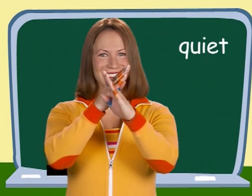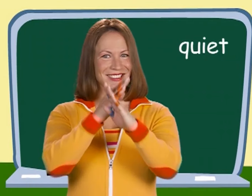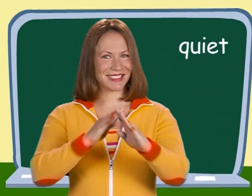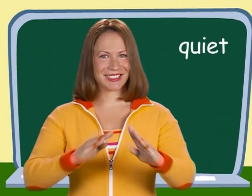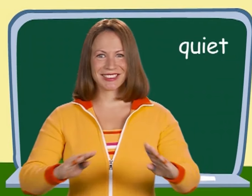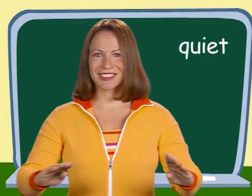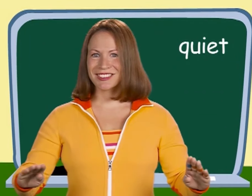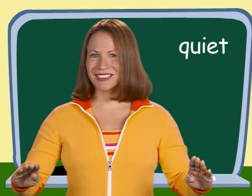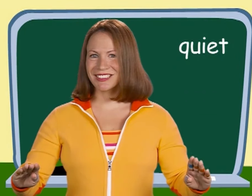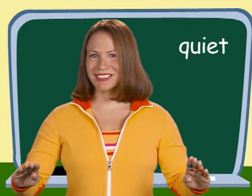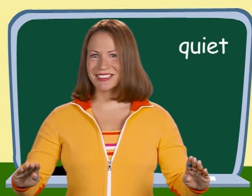Let's sign quiet.